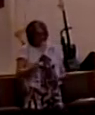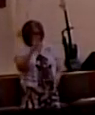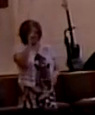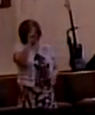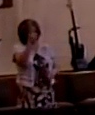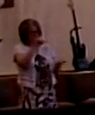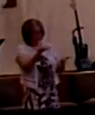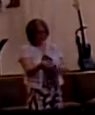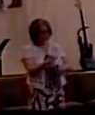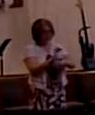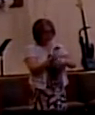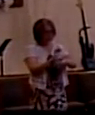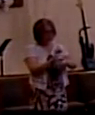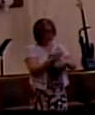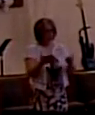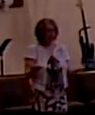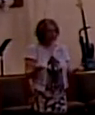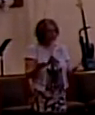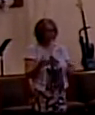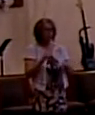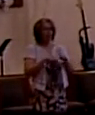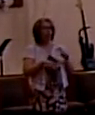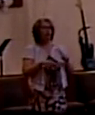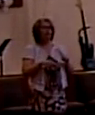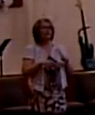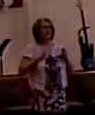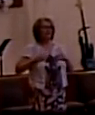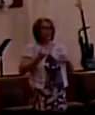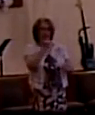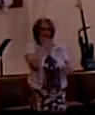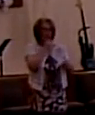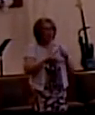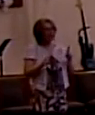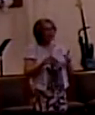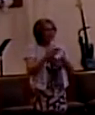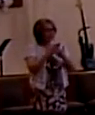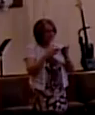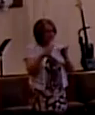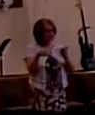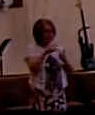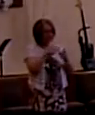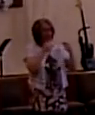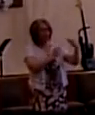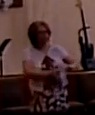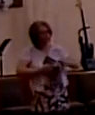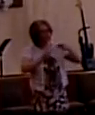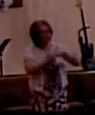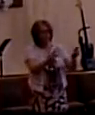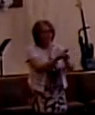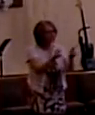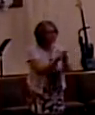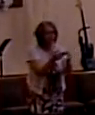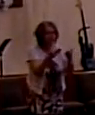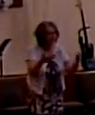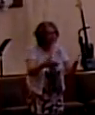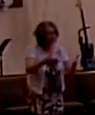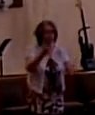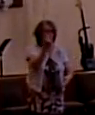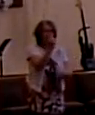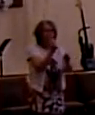Church, and the thing is this, and don't take this wrong, but some of you are battling the same battles that you were battling 20 years